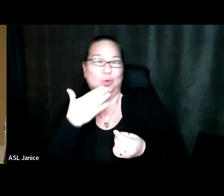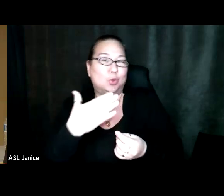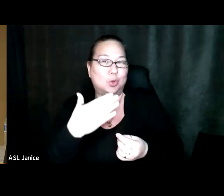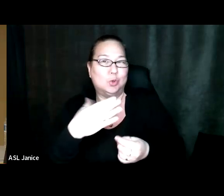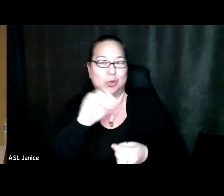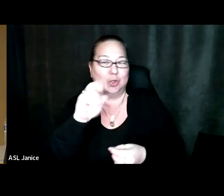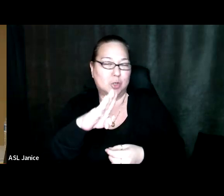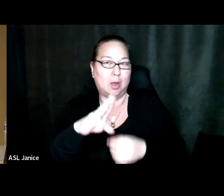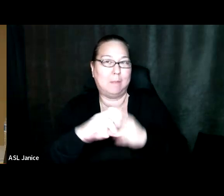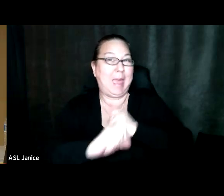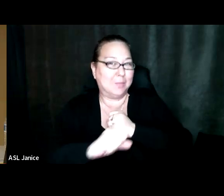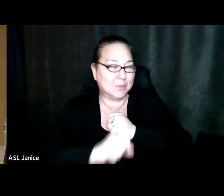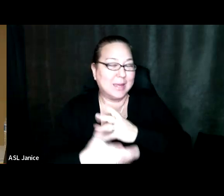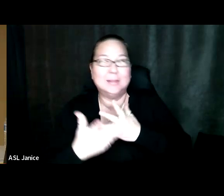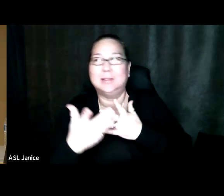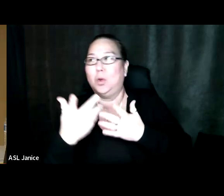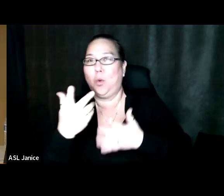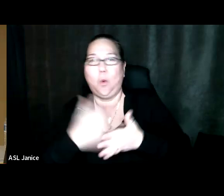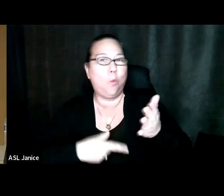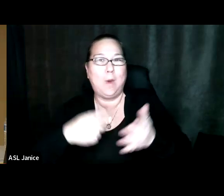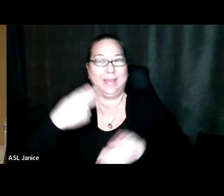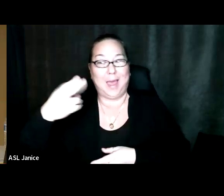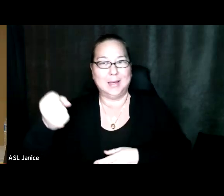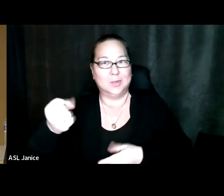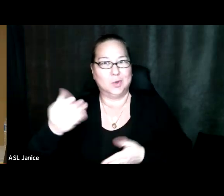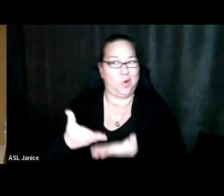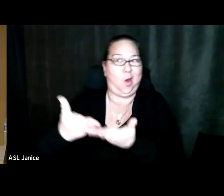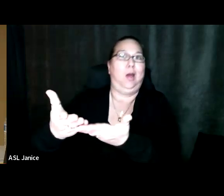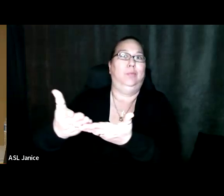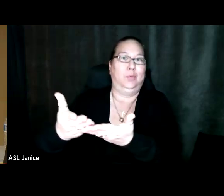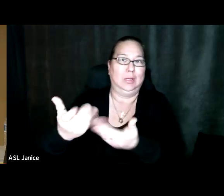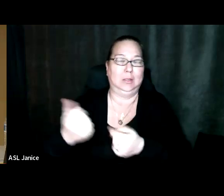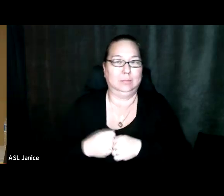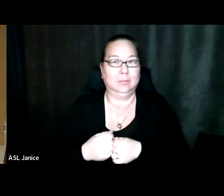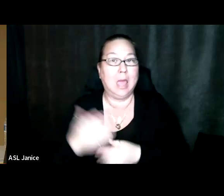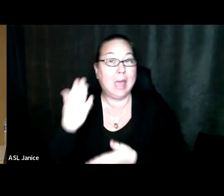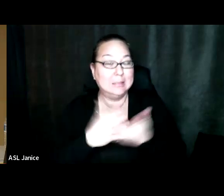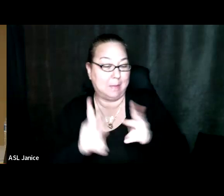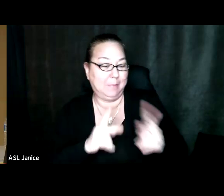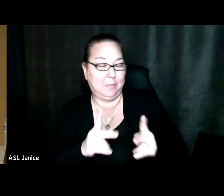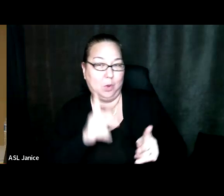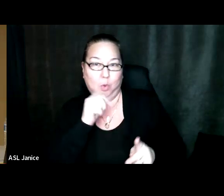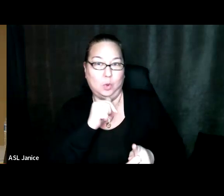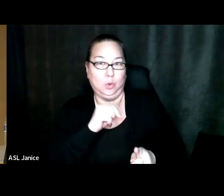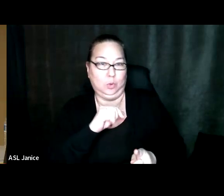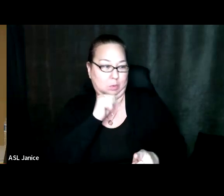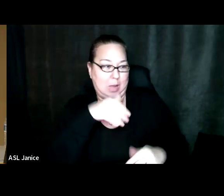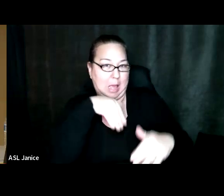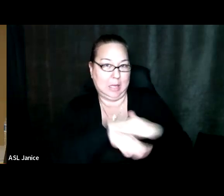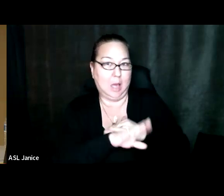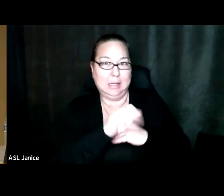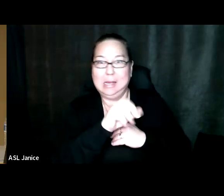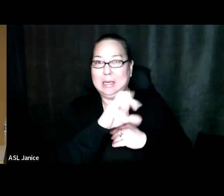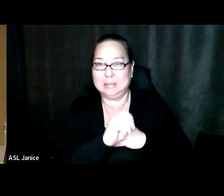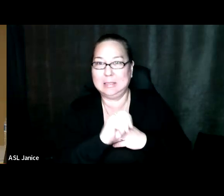advertising what all of its high schools have to offer. So Absolutely. that, and some people who've not gotten into an exam school and have